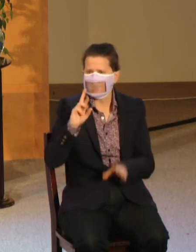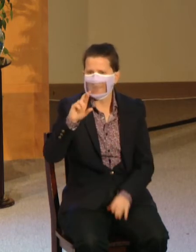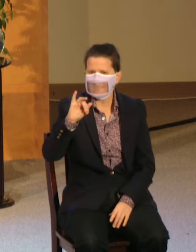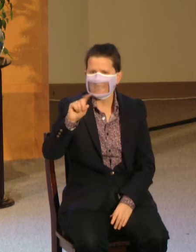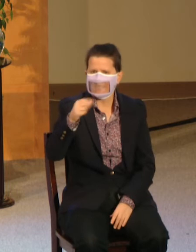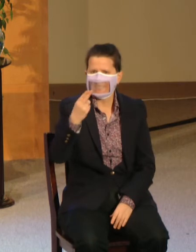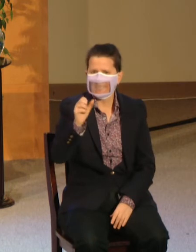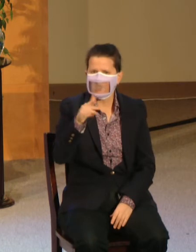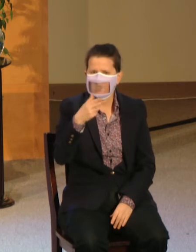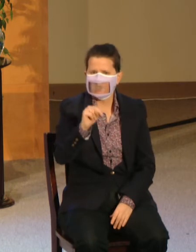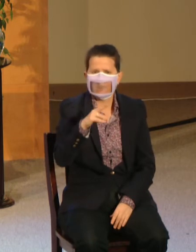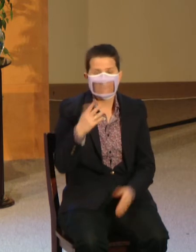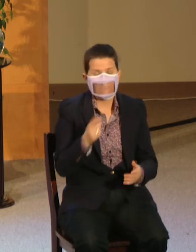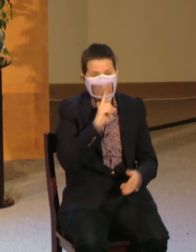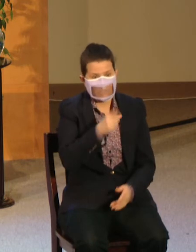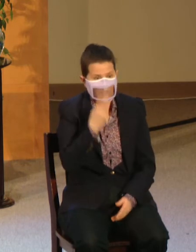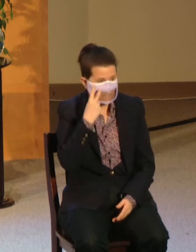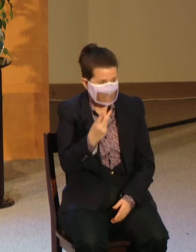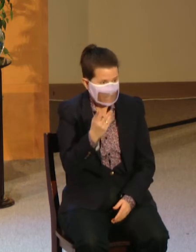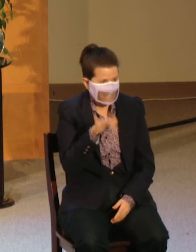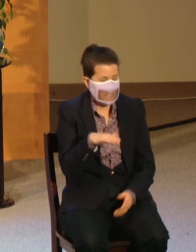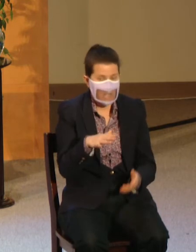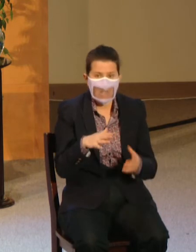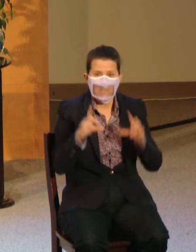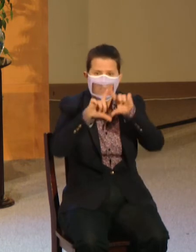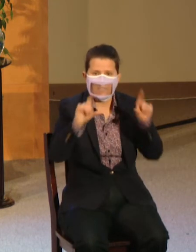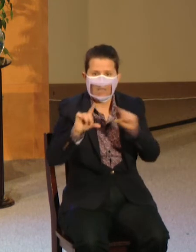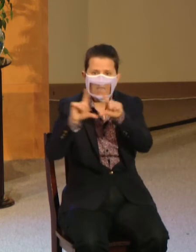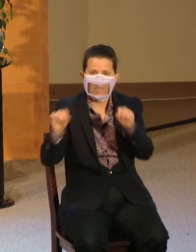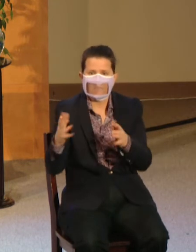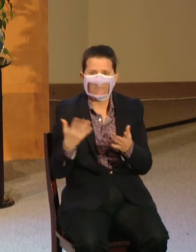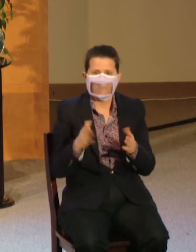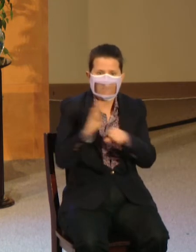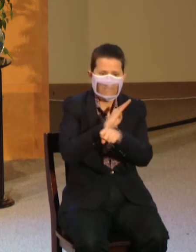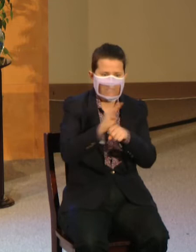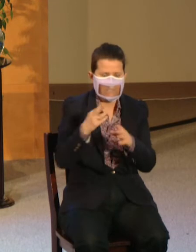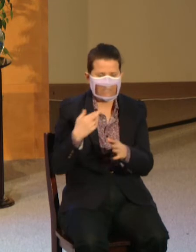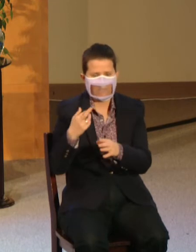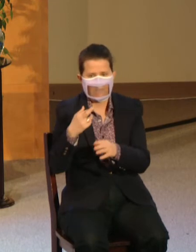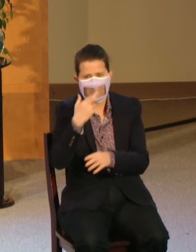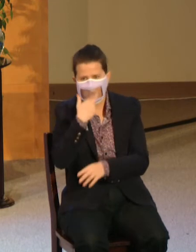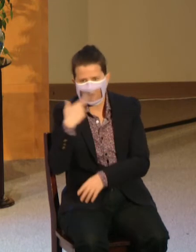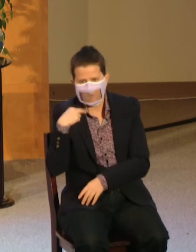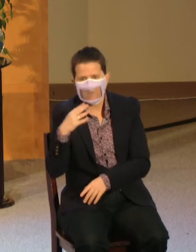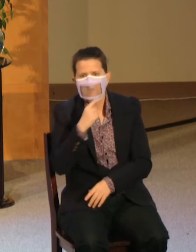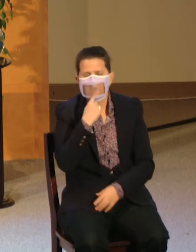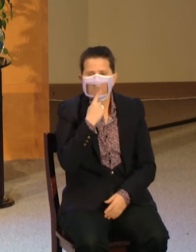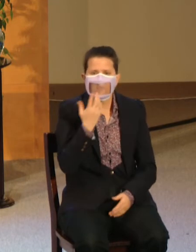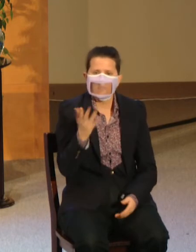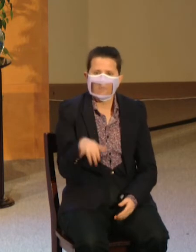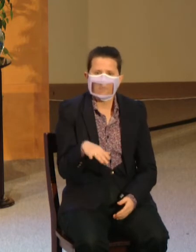in businesses and restaurants saying help needed. People are having a hard time getting people to